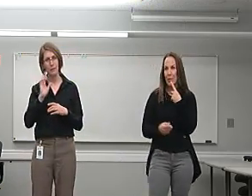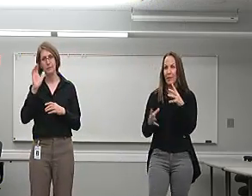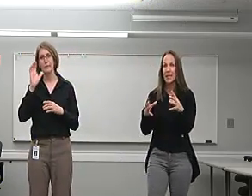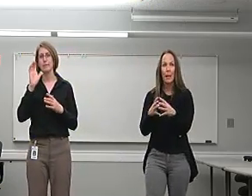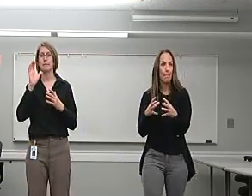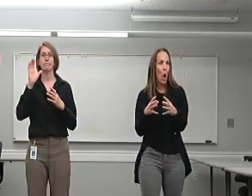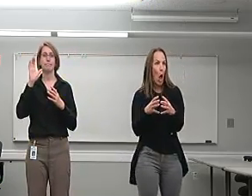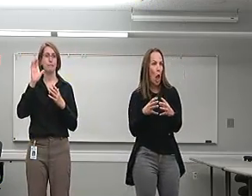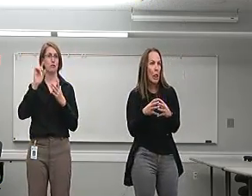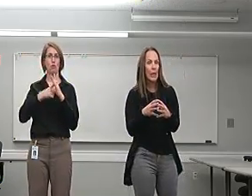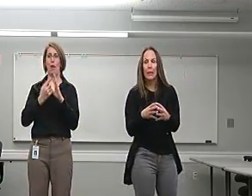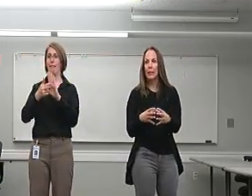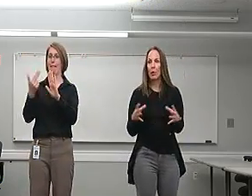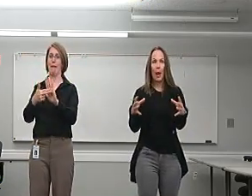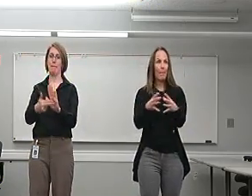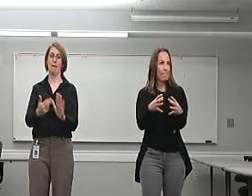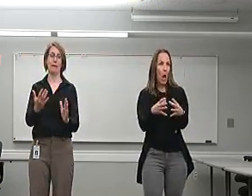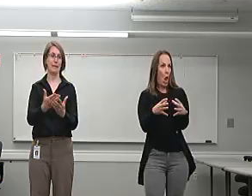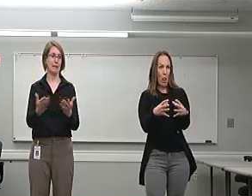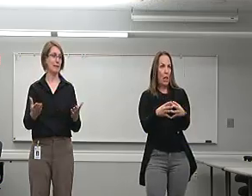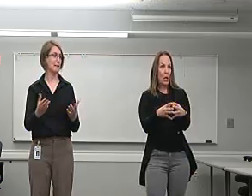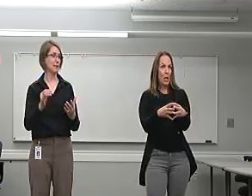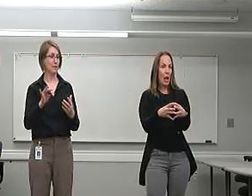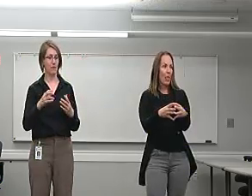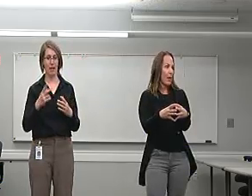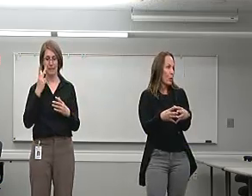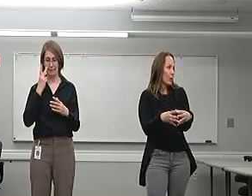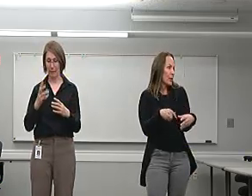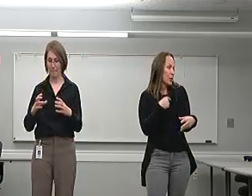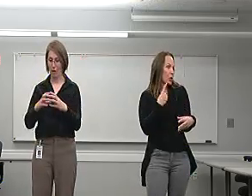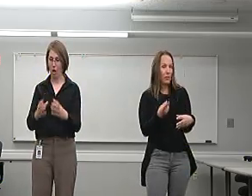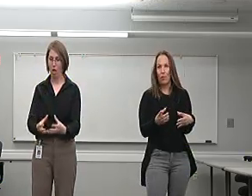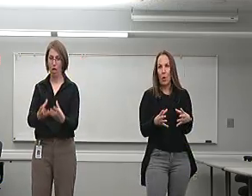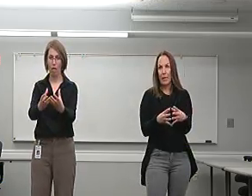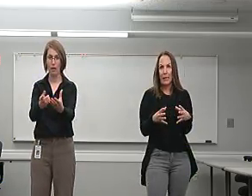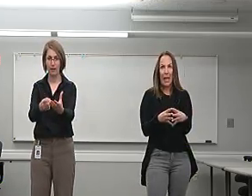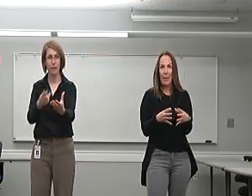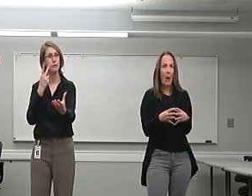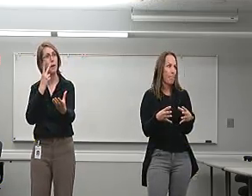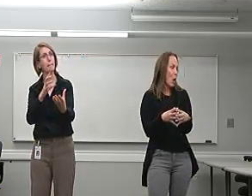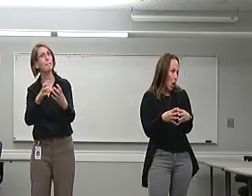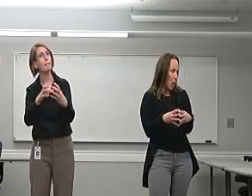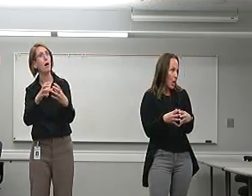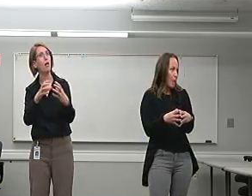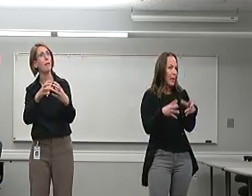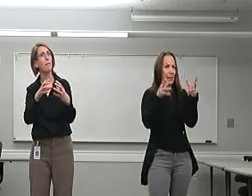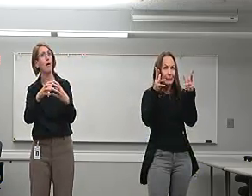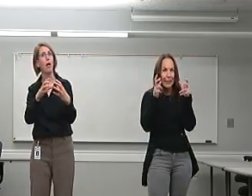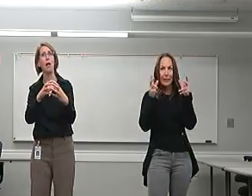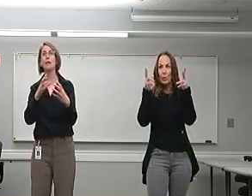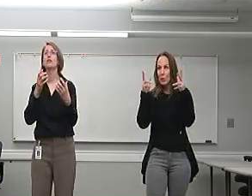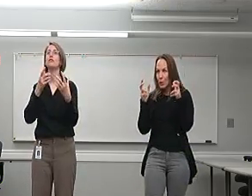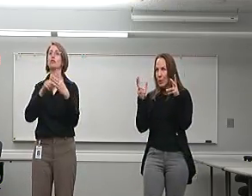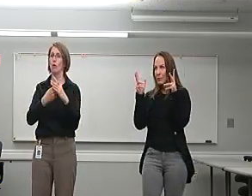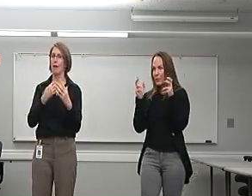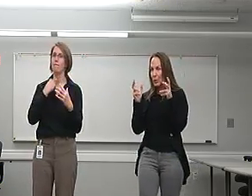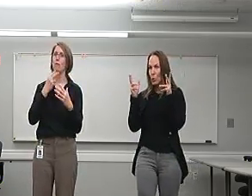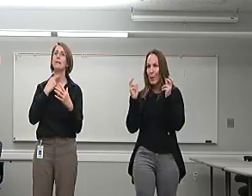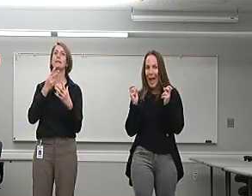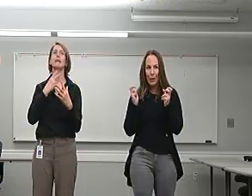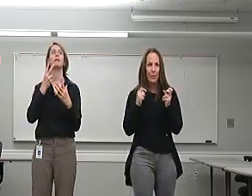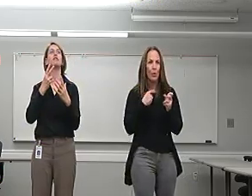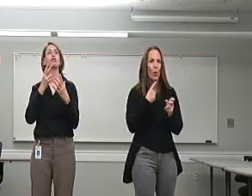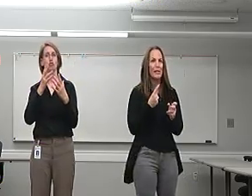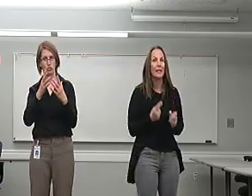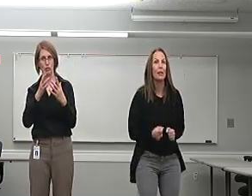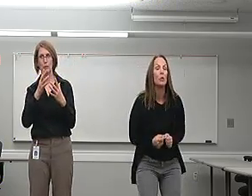ball, Leah went, and then when Leah started to voice, it came out ball, because Leah was looking for visual patterns. It wasn't, can you